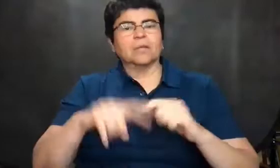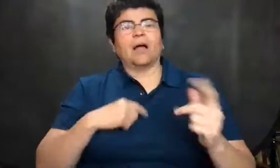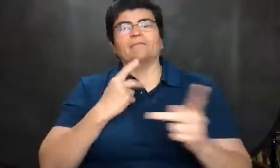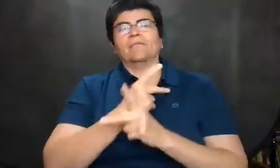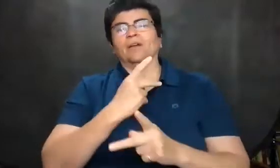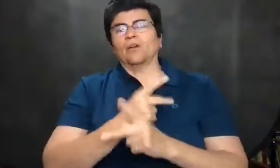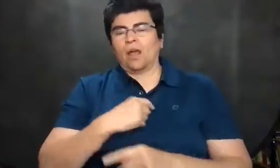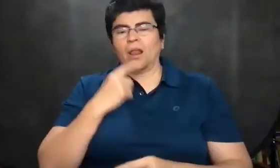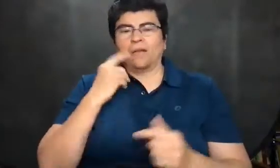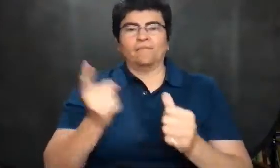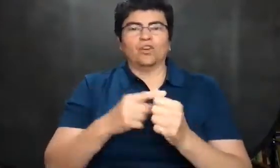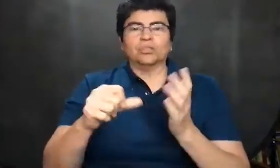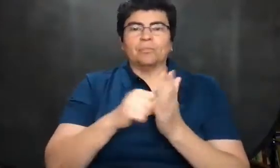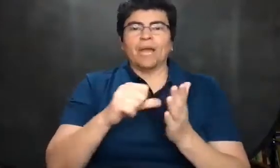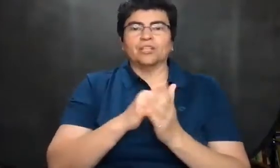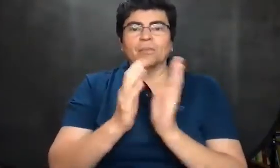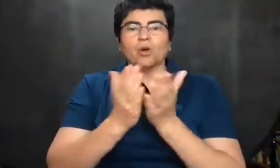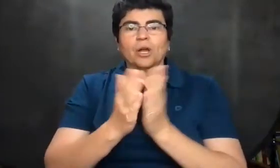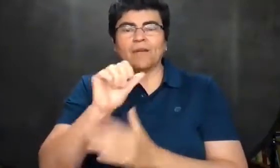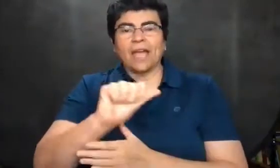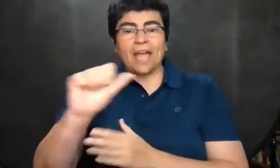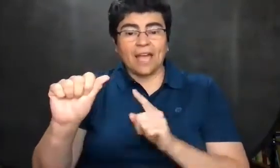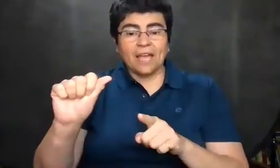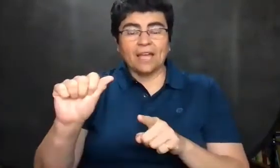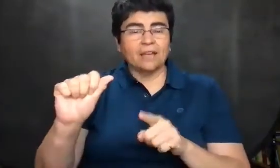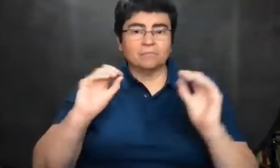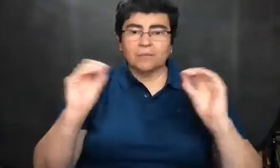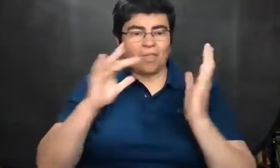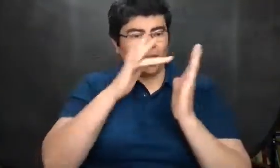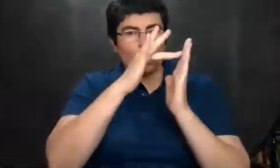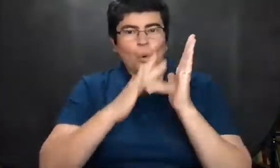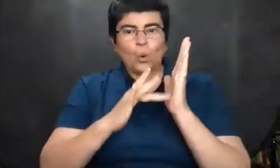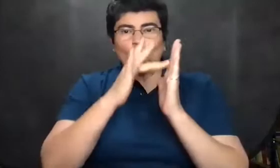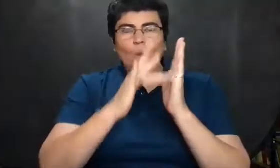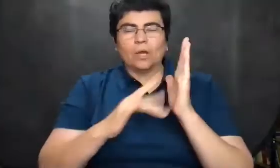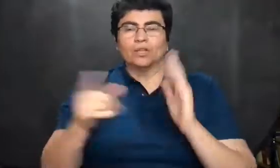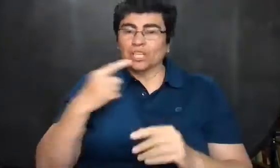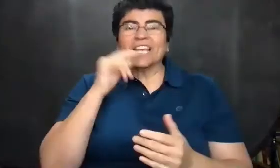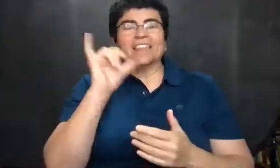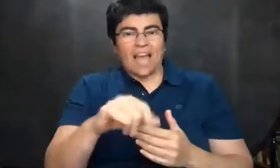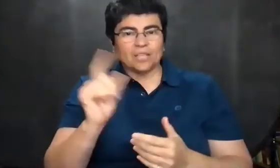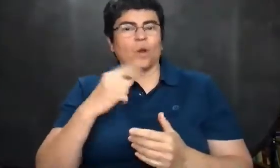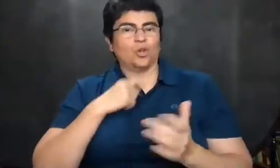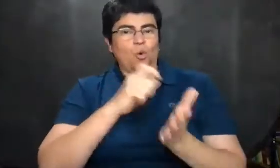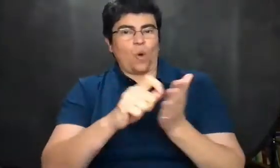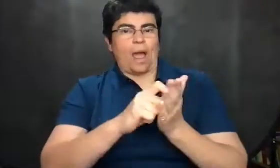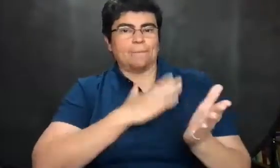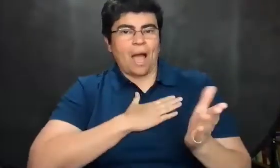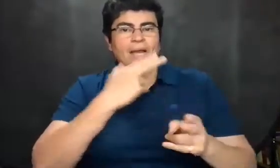page of the book of Alcoholics Anonymous, there was nothing. And she said, that's where you write my name and my number. I'm your sponsor. And